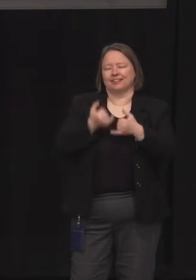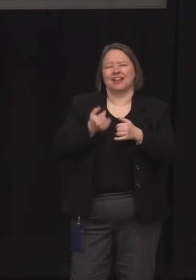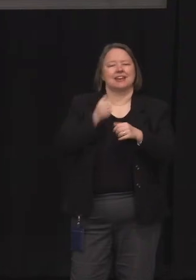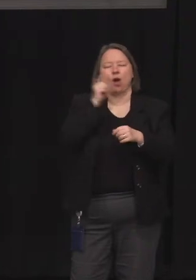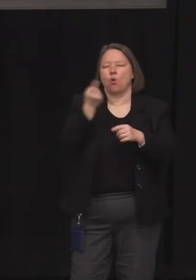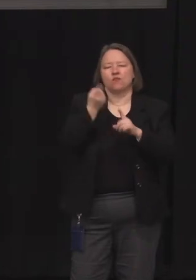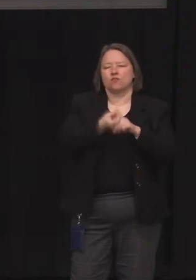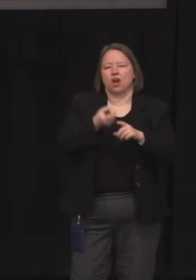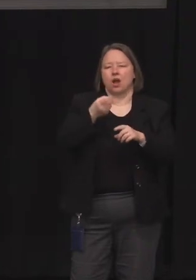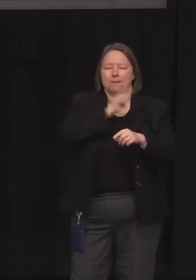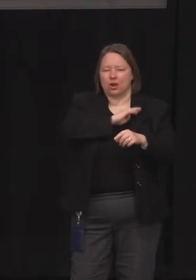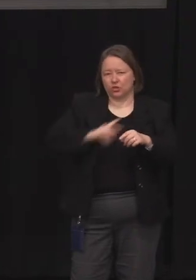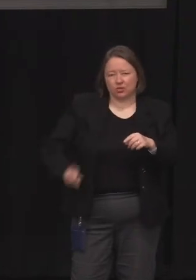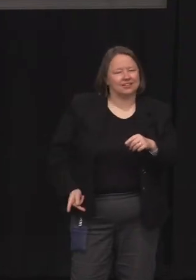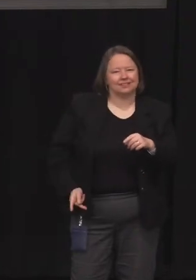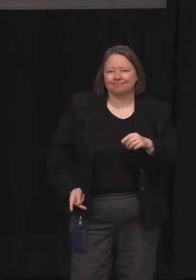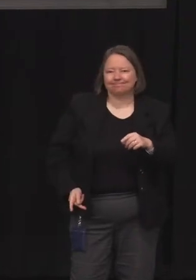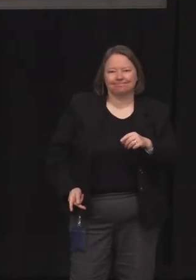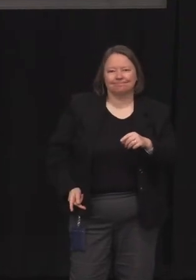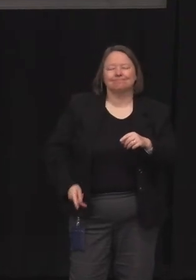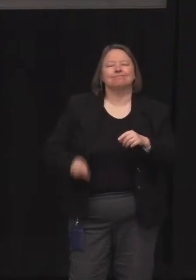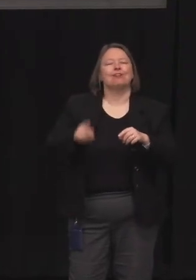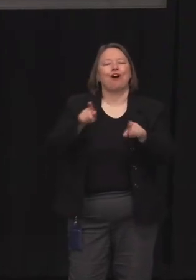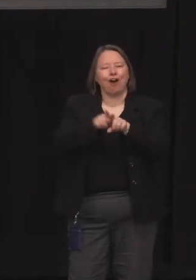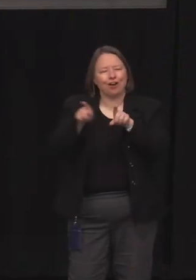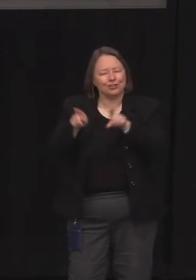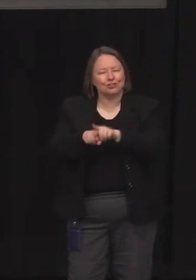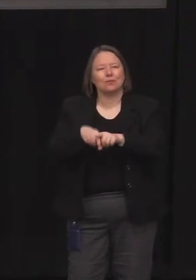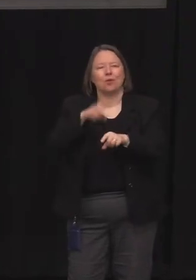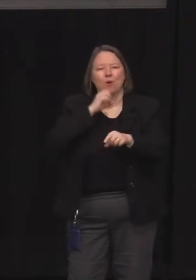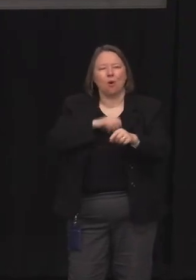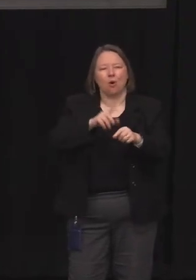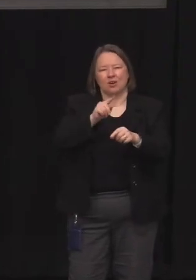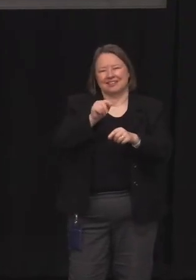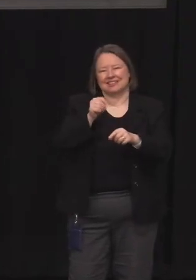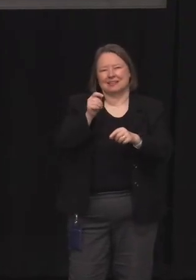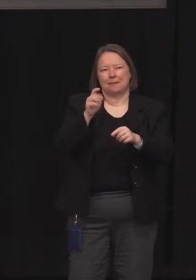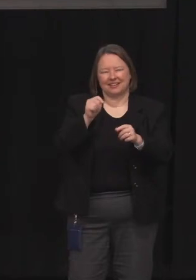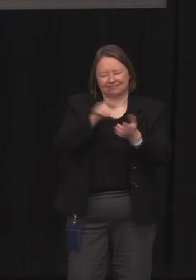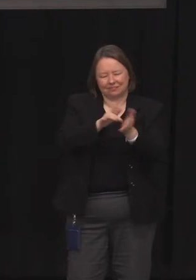Reverend Dr. King, but also the Old Testament prophet Joel.